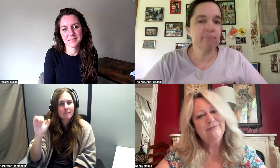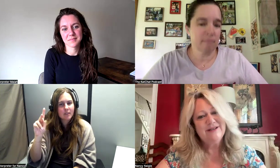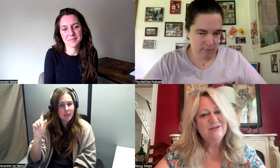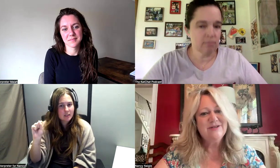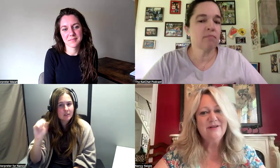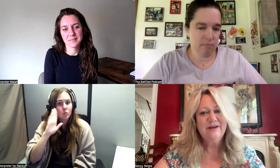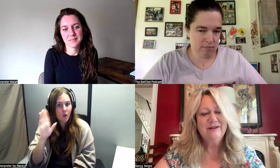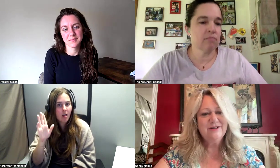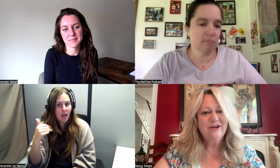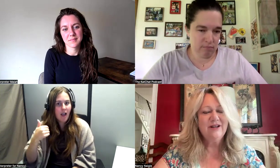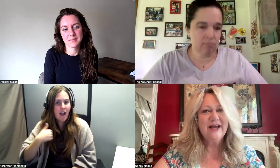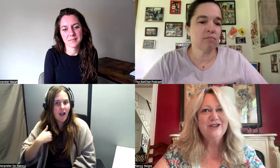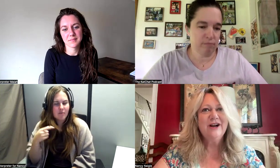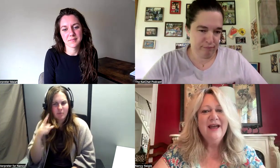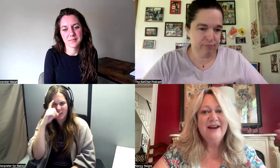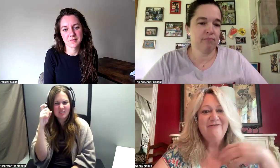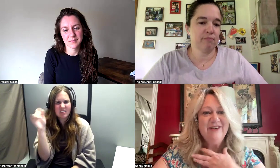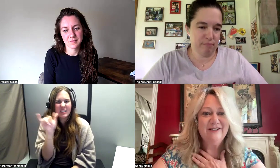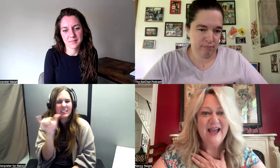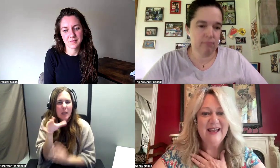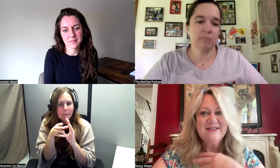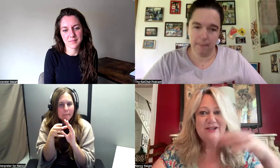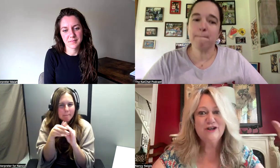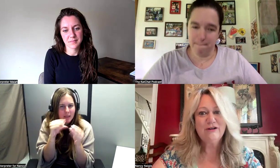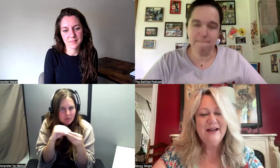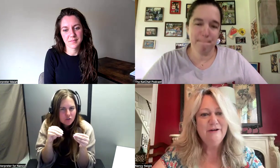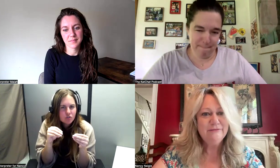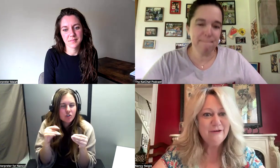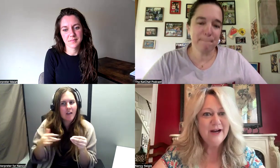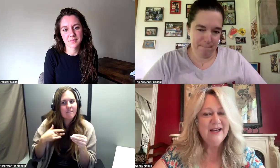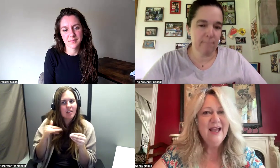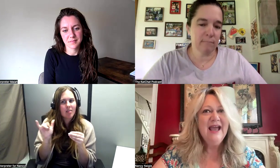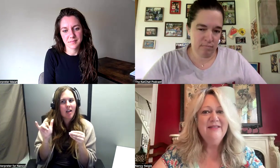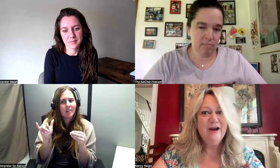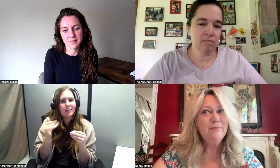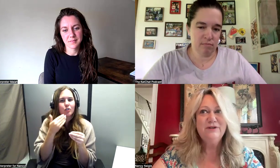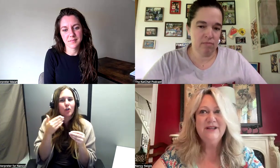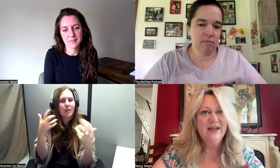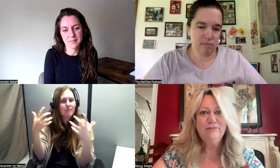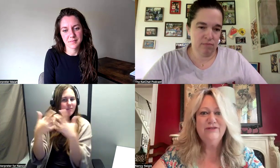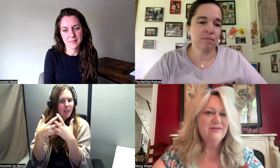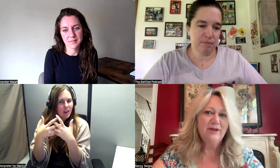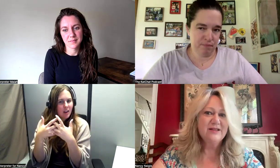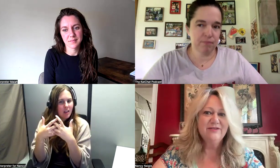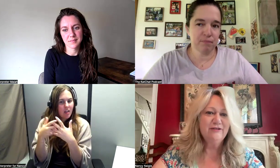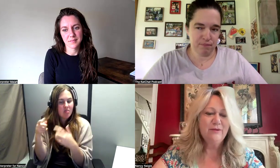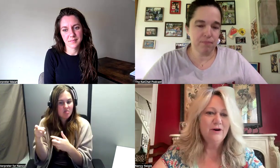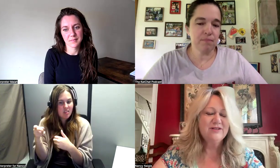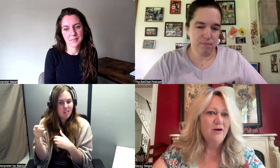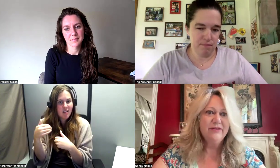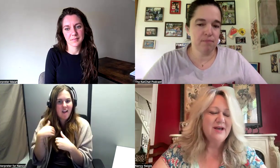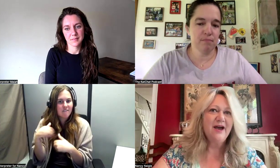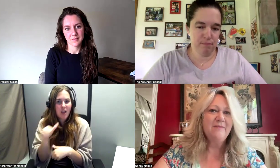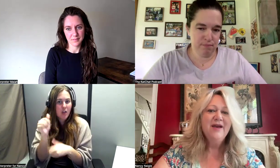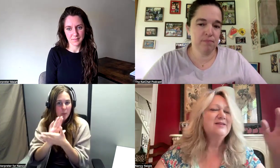so many good messages in the Shell Collector that I feel like it's such a great home for it. And they are pulling in movies from lots of other